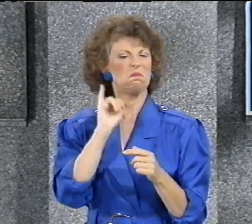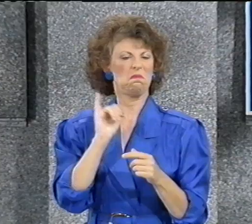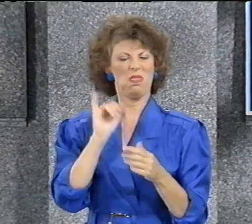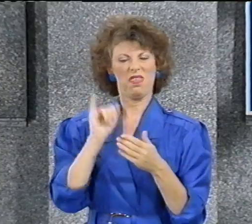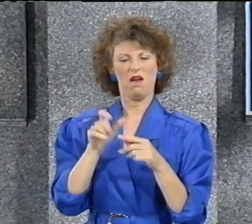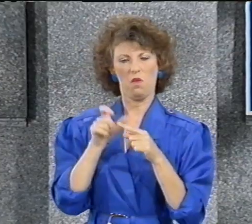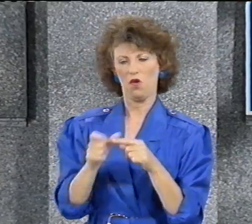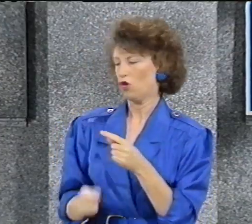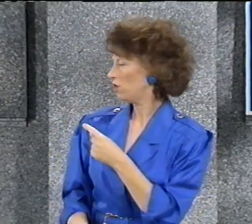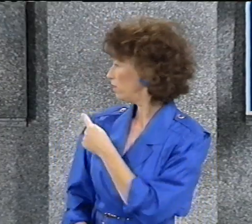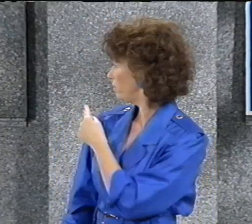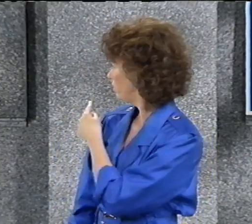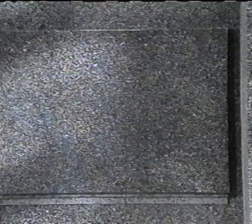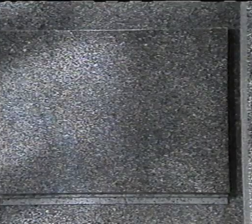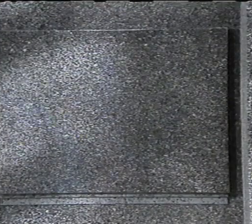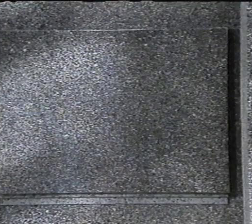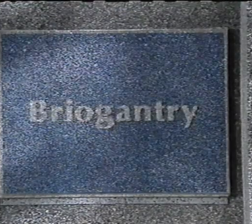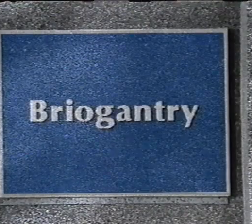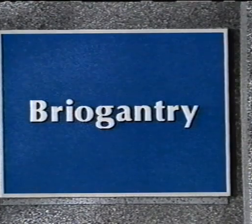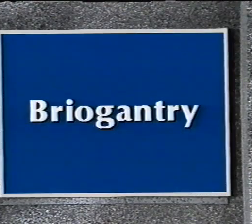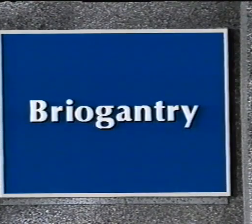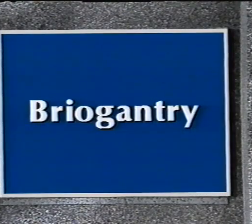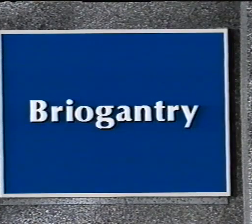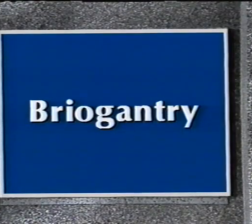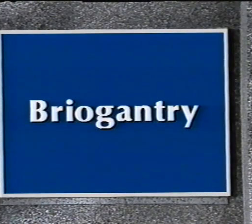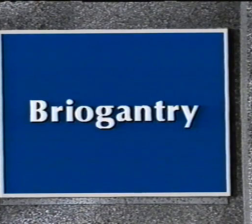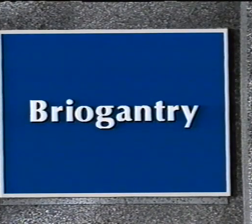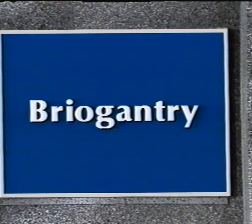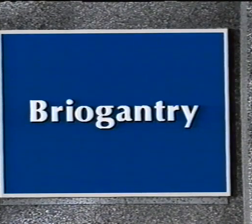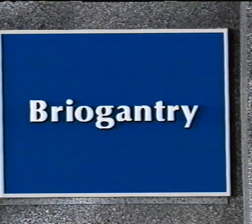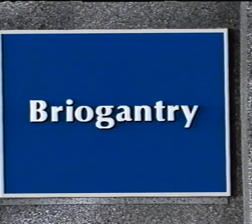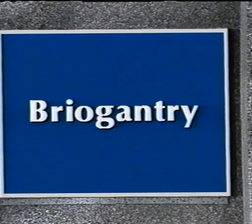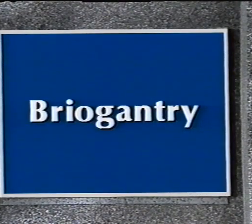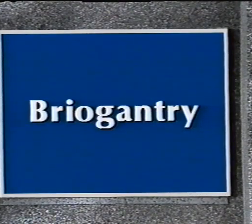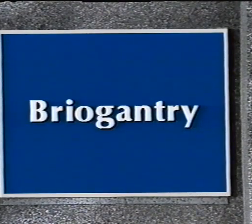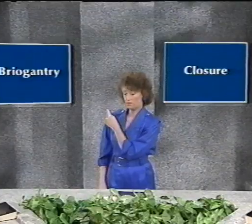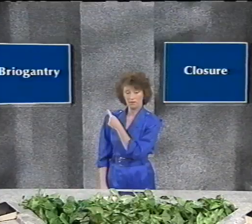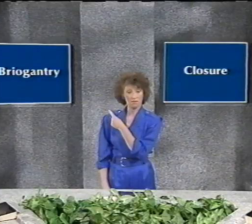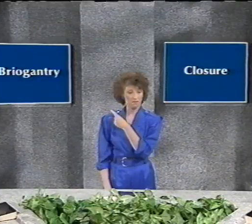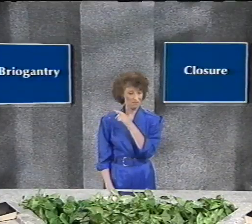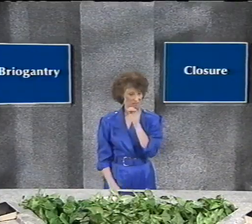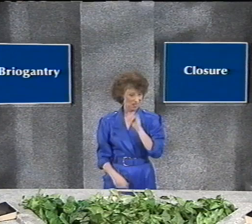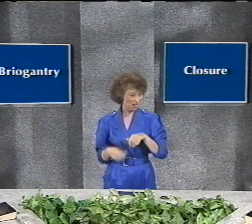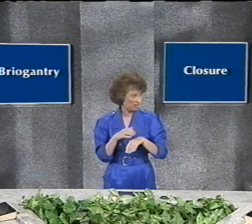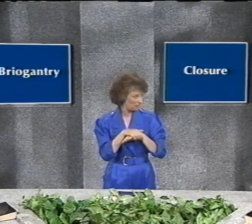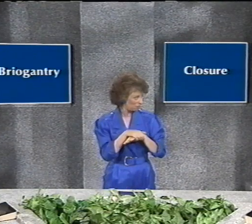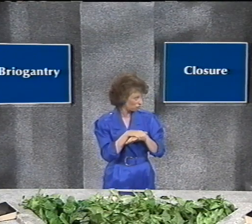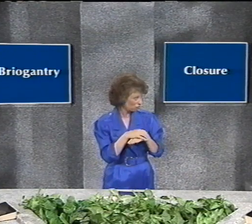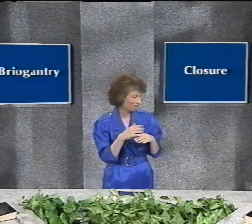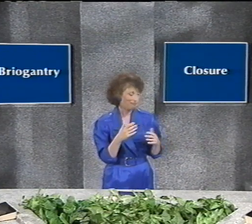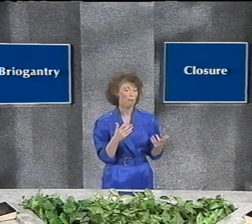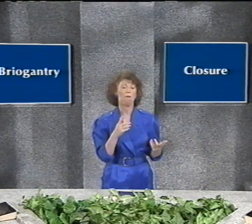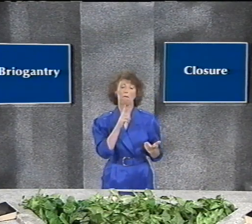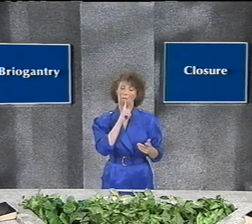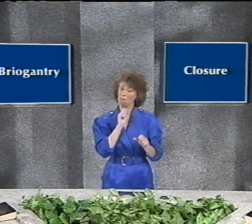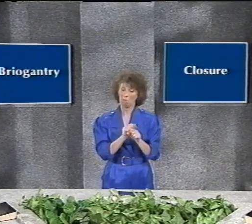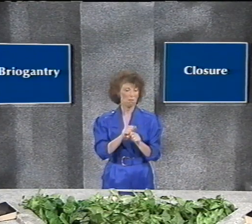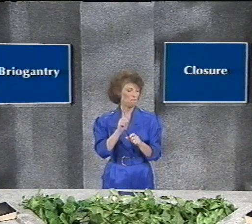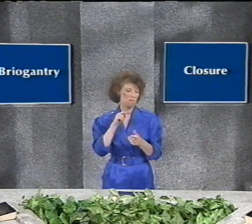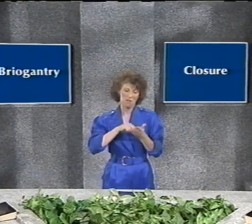fingerspelled. We know that English has specific patterns. To illustrate my point, here is a